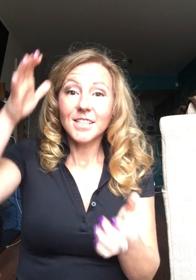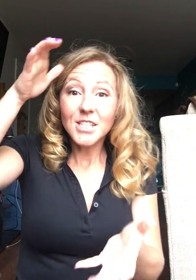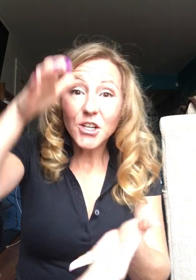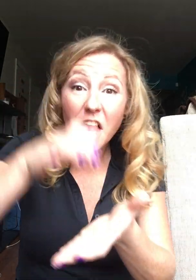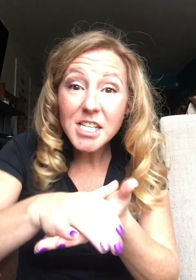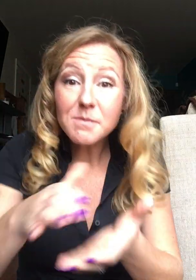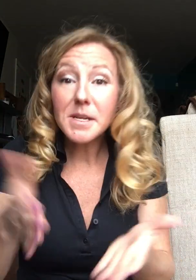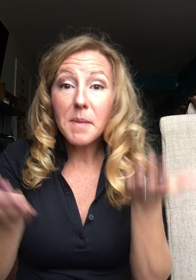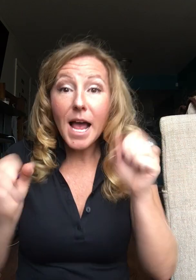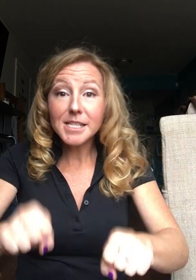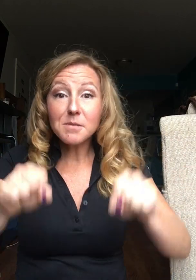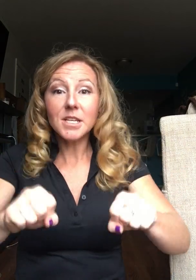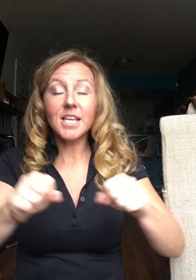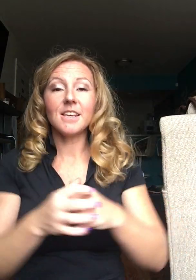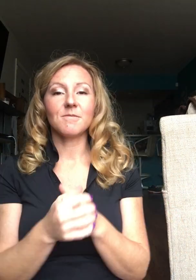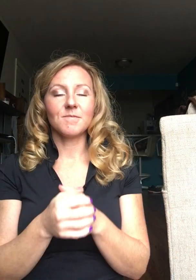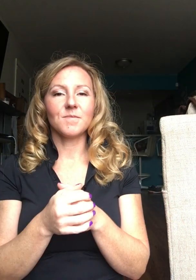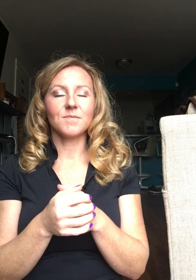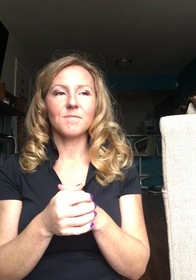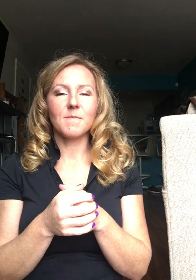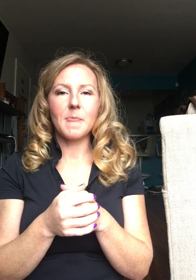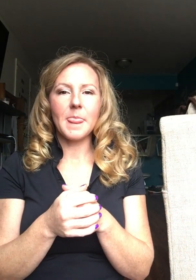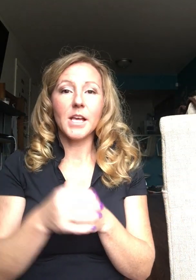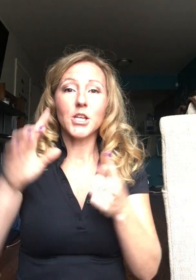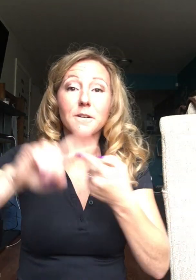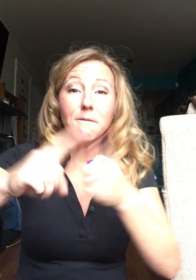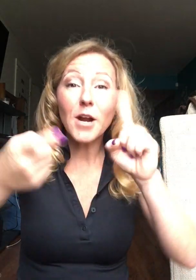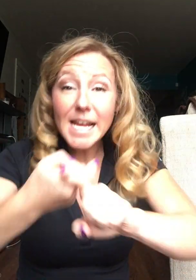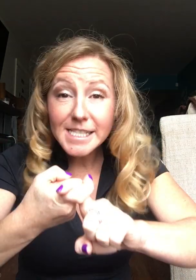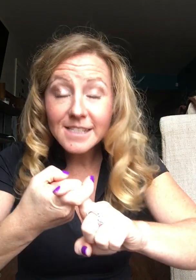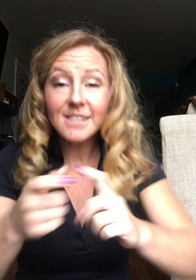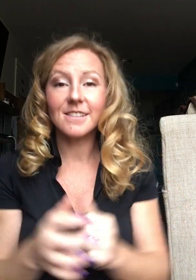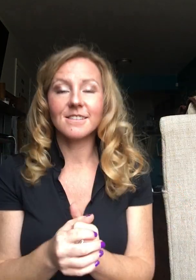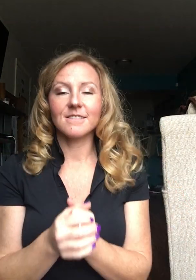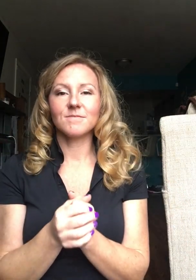your husband possibly, your friends.